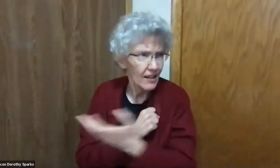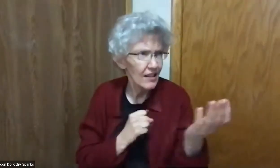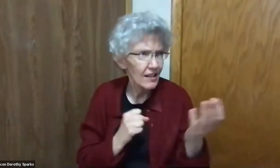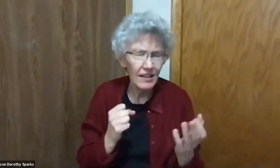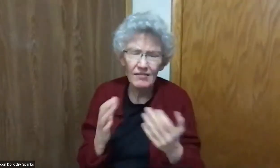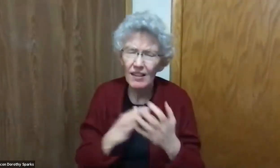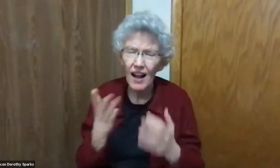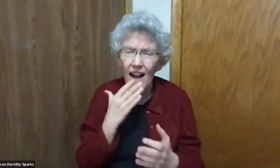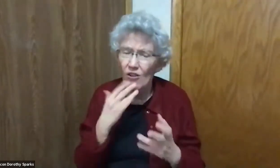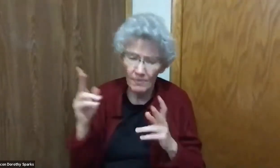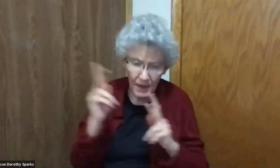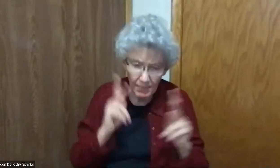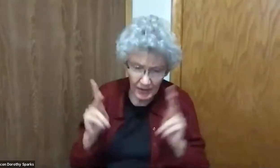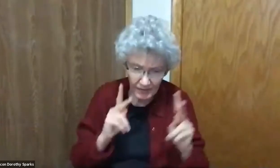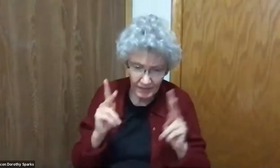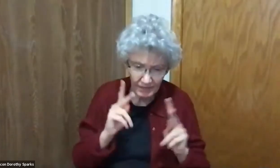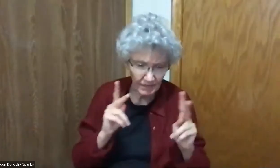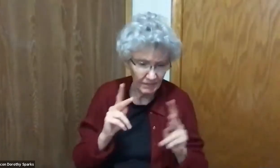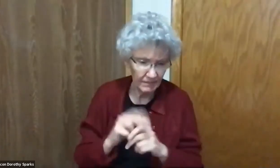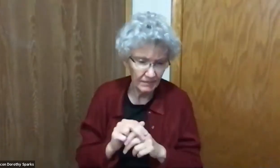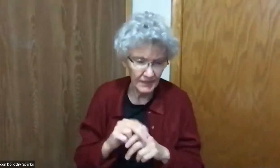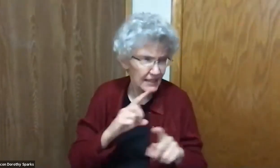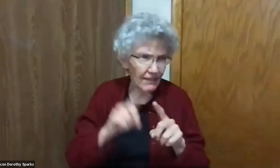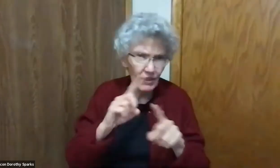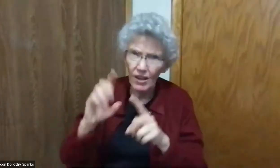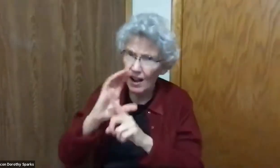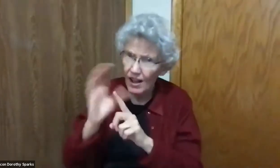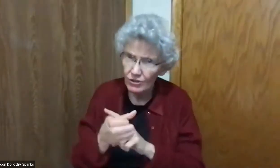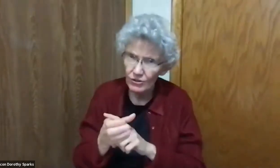teach us how to love the people of earth,